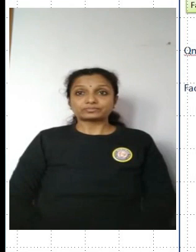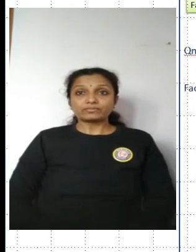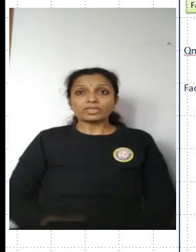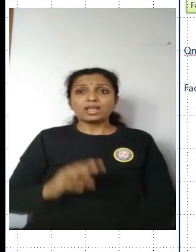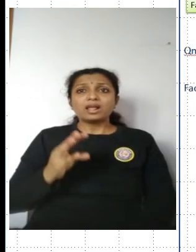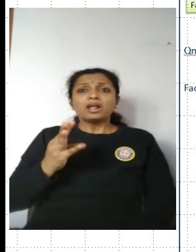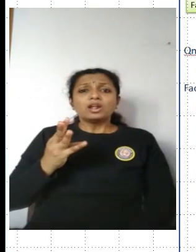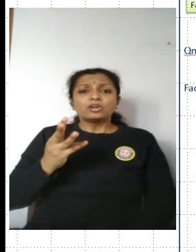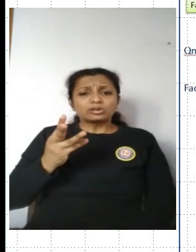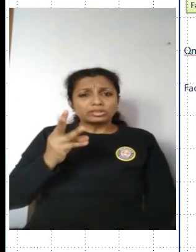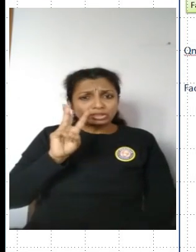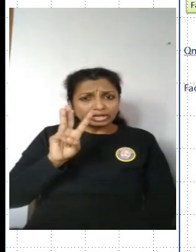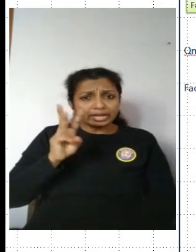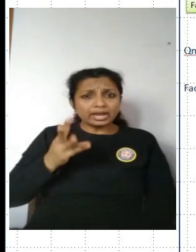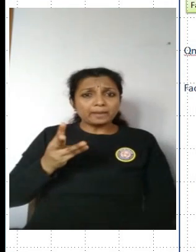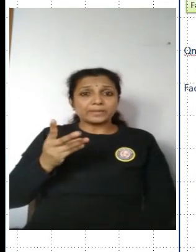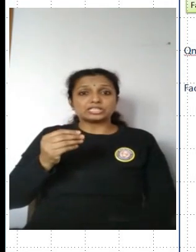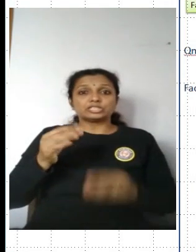Next slide. 3